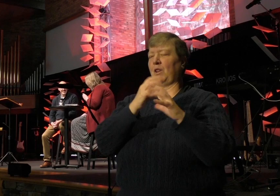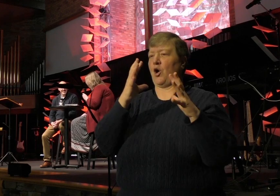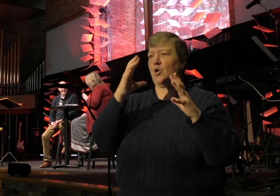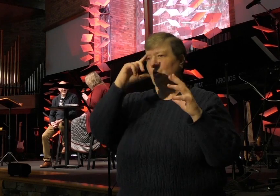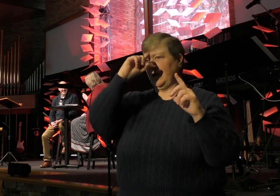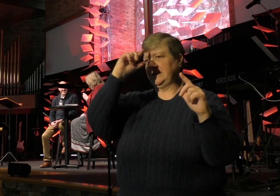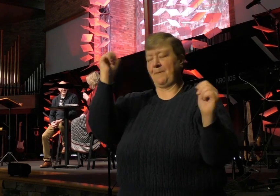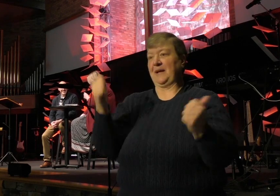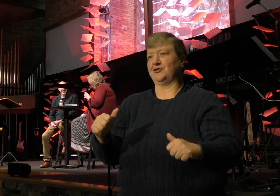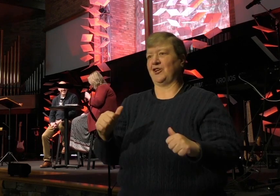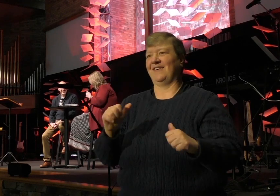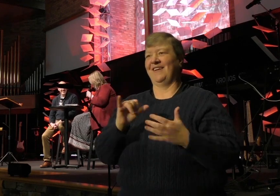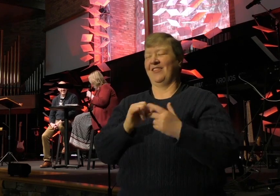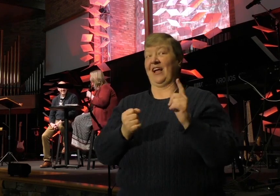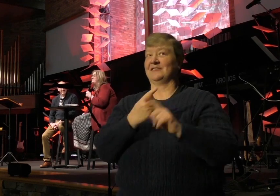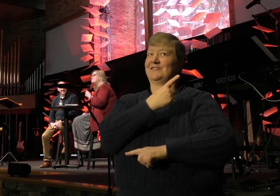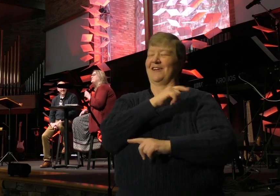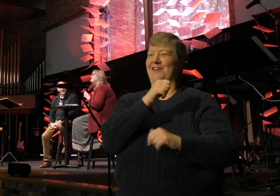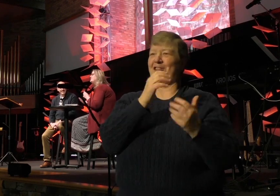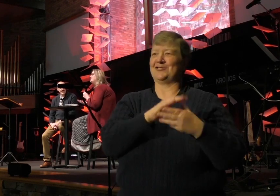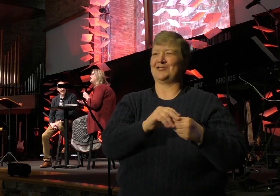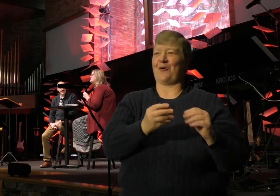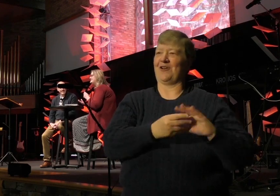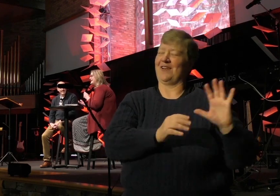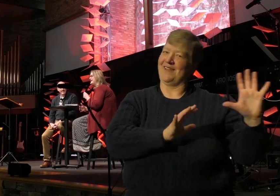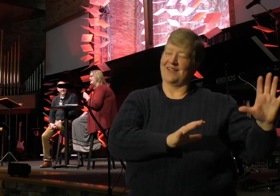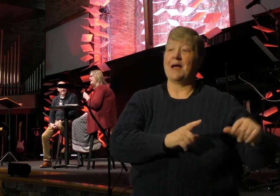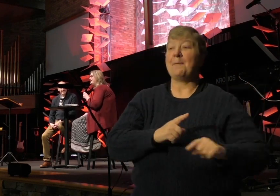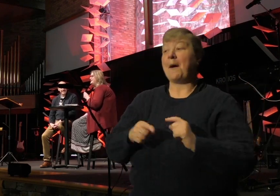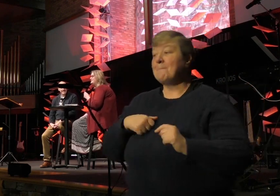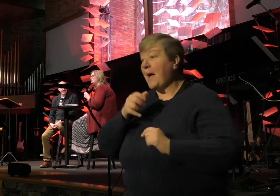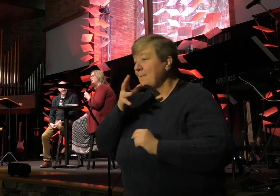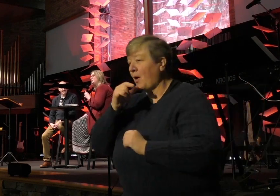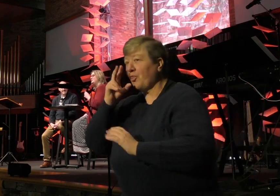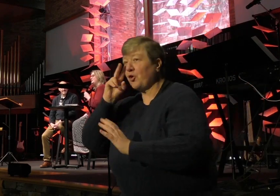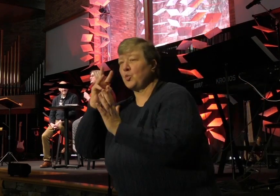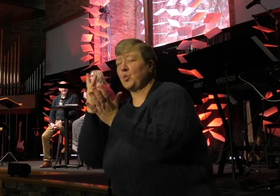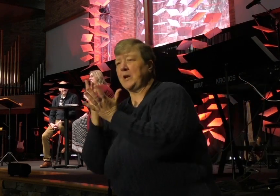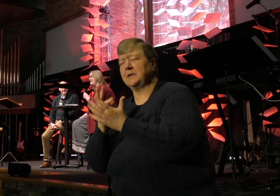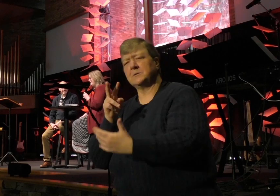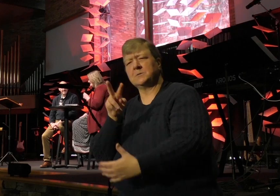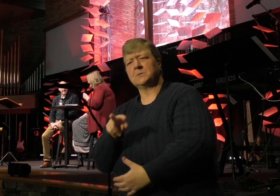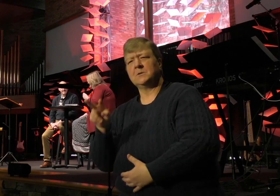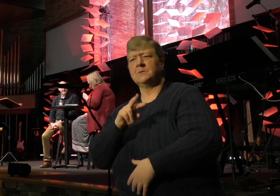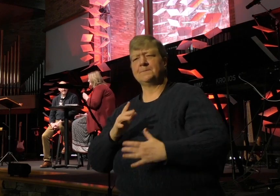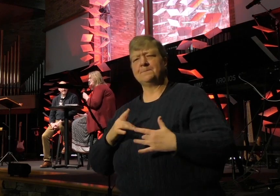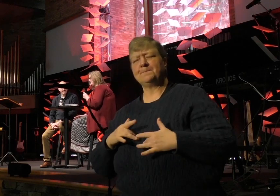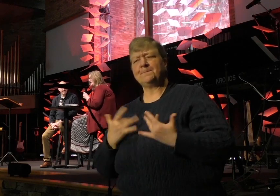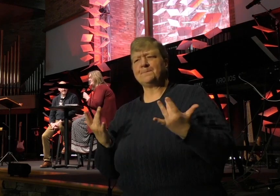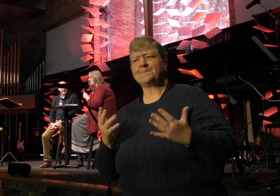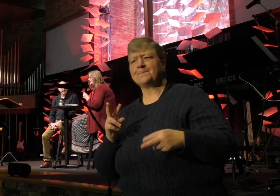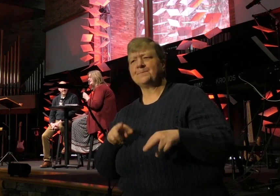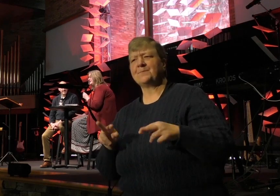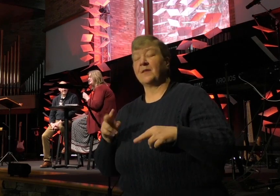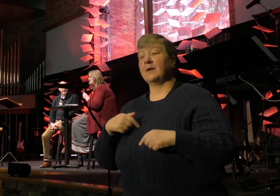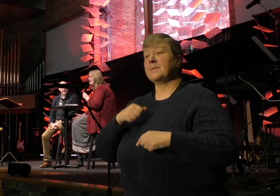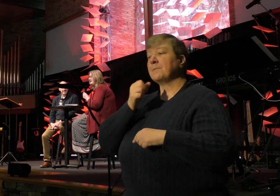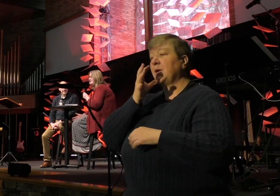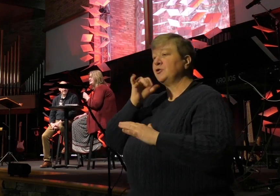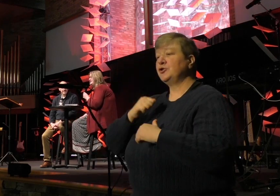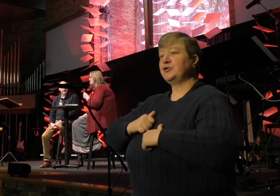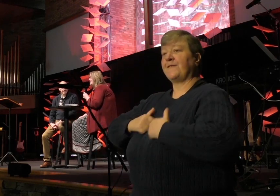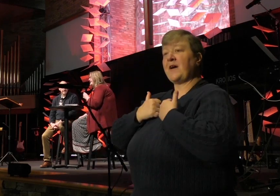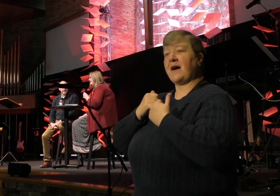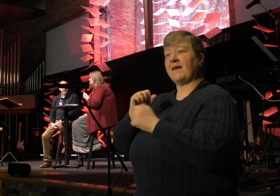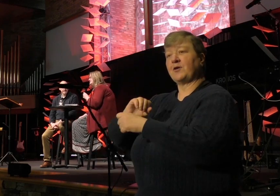time, but it's a great one. But my mother witnessed that and wondered what was going on. She also survived COVID, and she